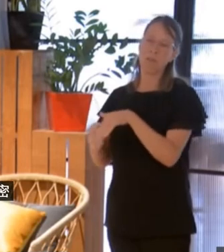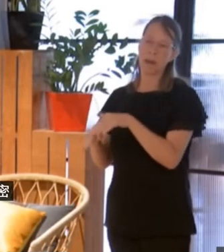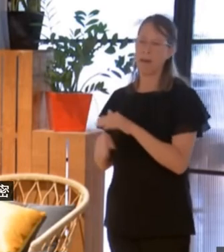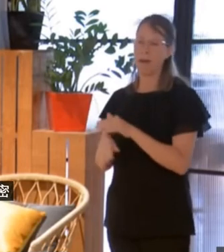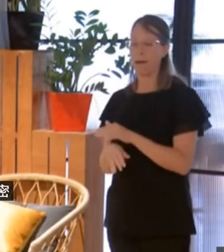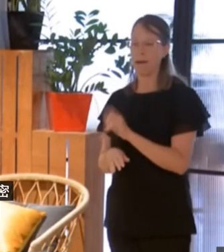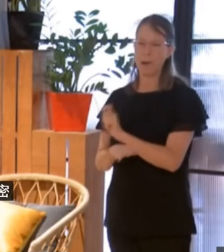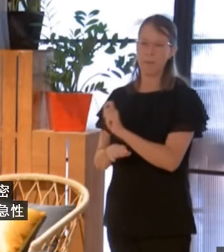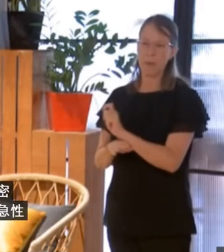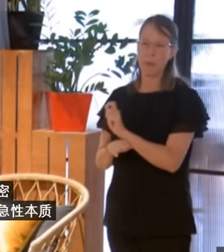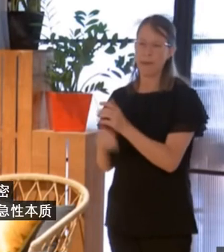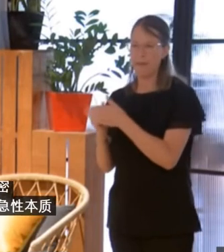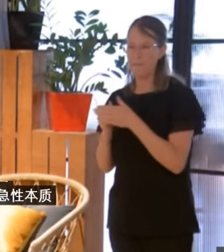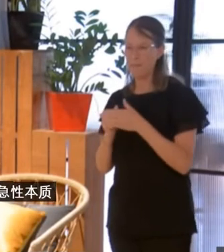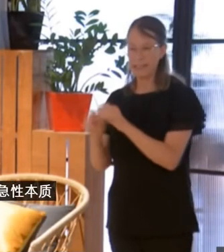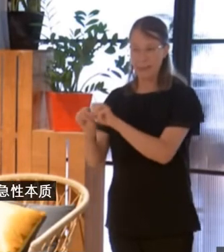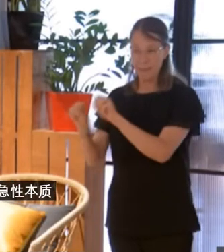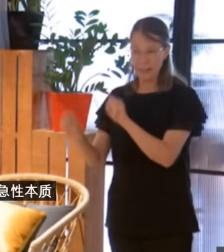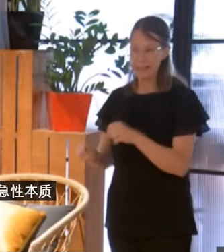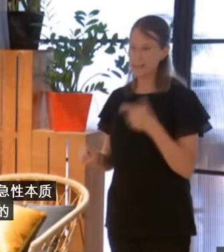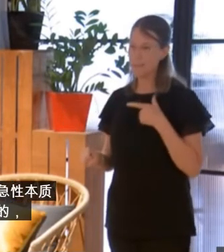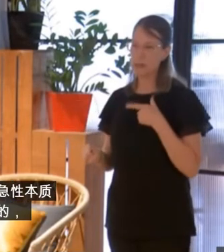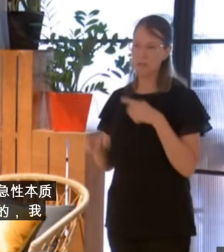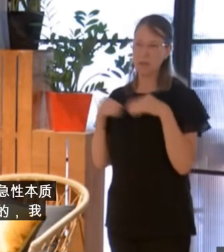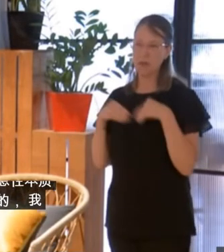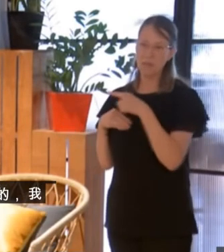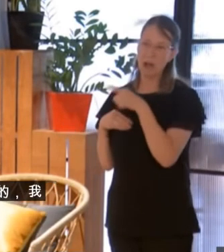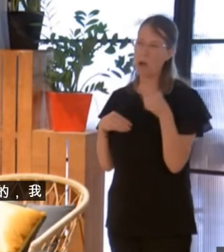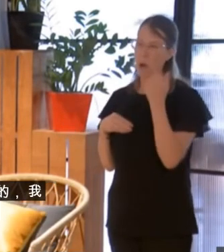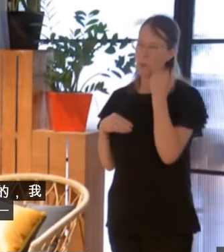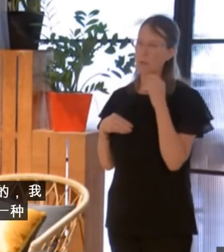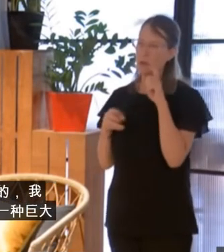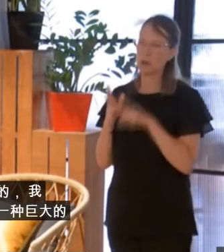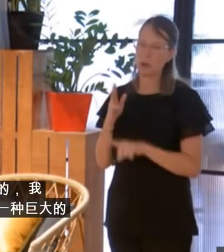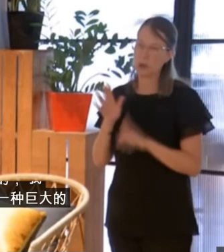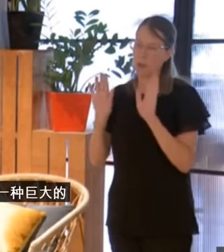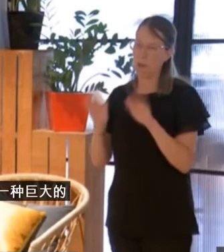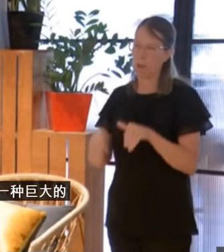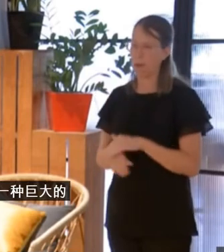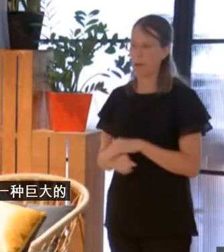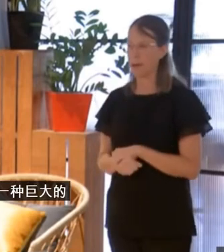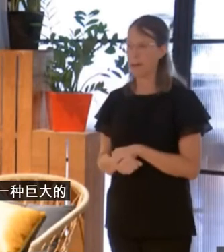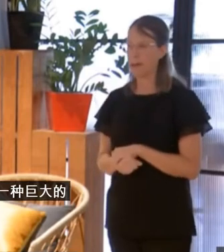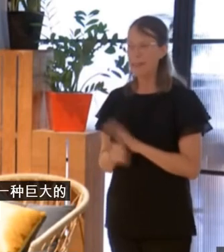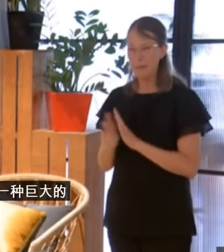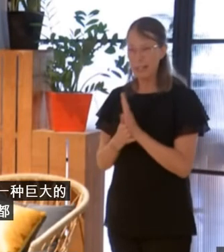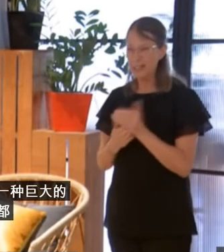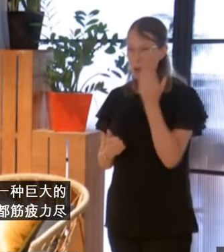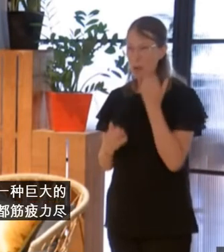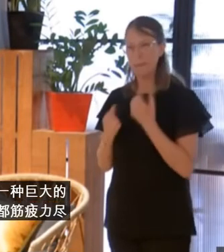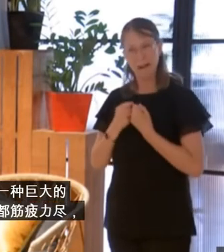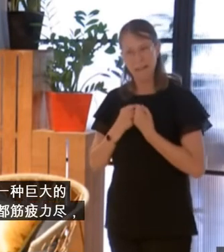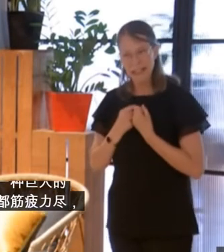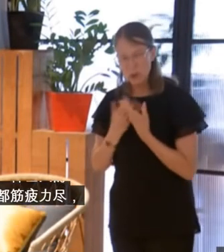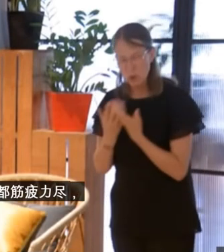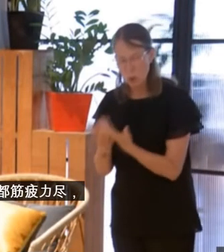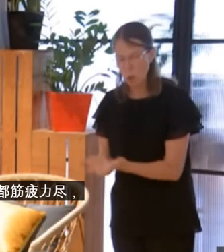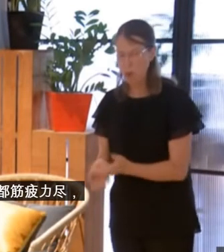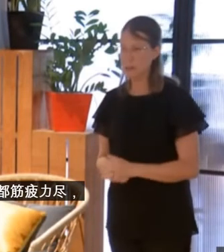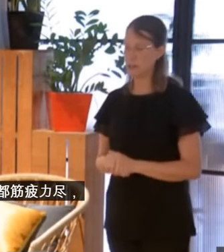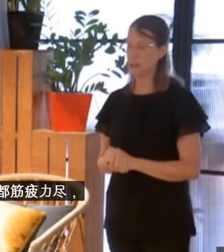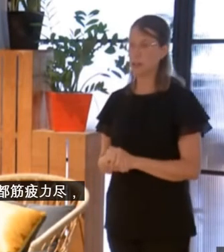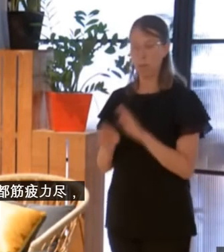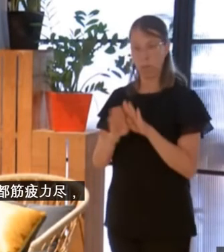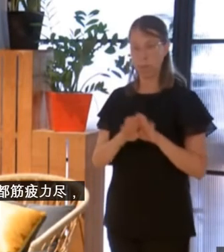the acute nature of that care was largely taken by women. And I've described it previously as the great exhaustion. Women are exhausted across the